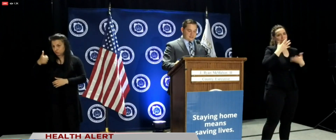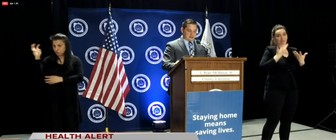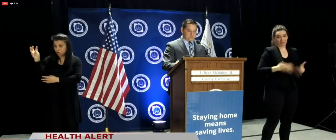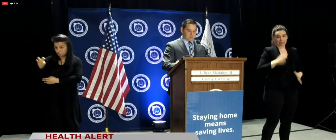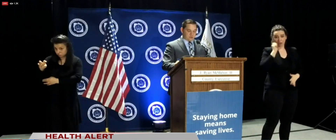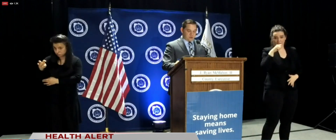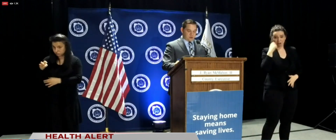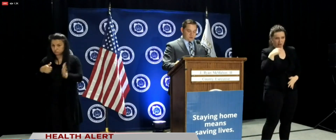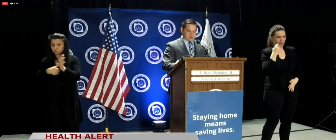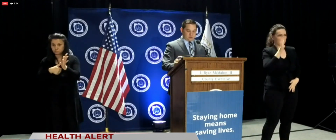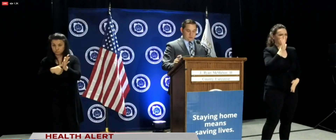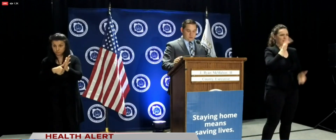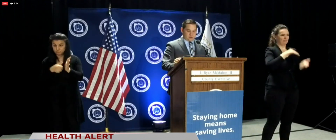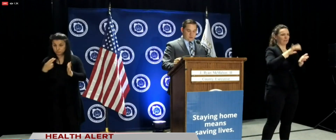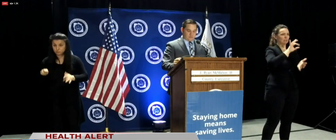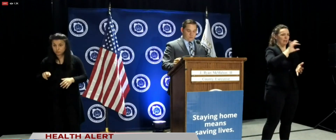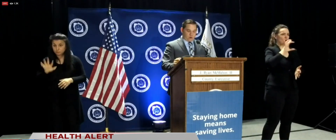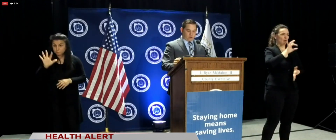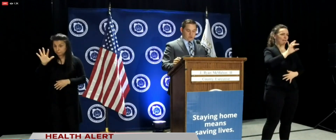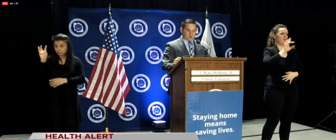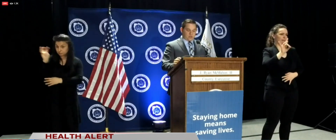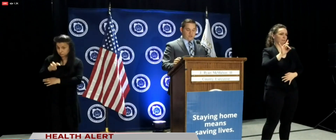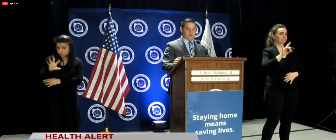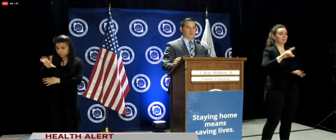5,460 tests have been returned. We have